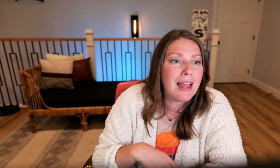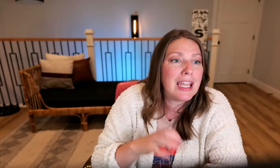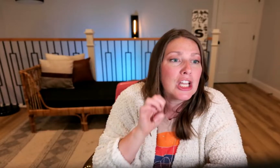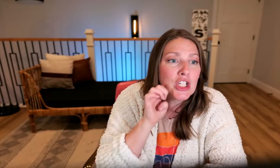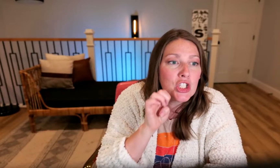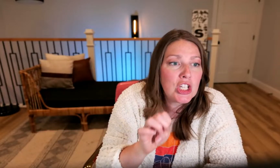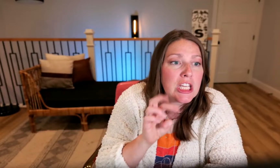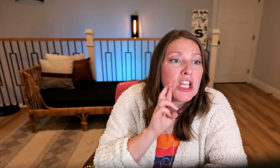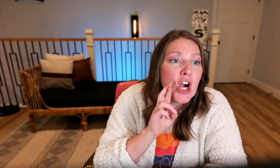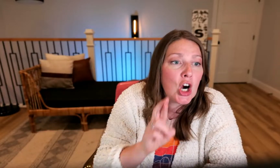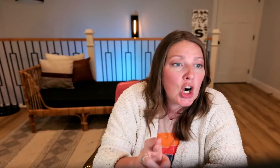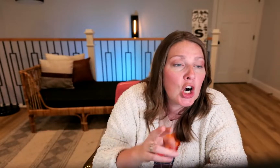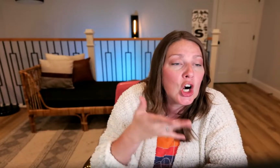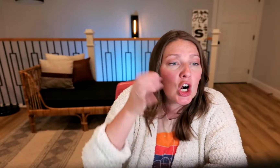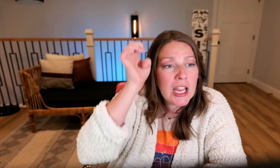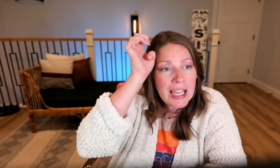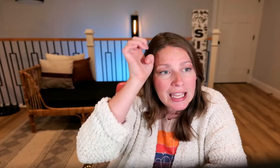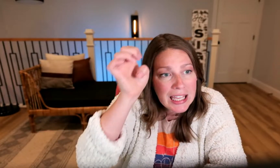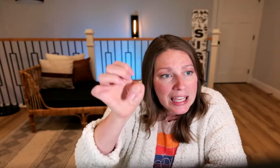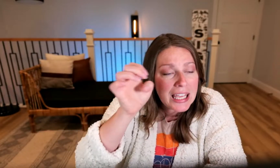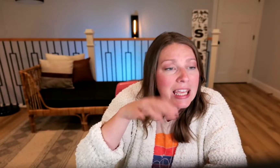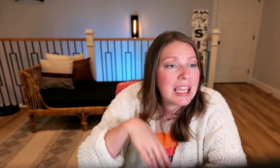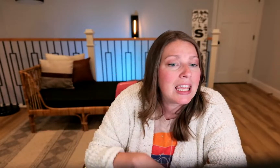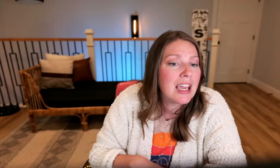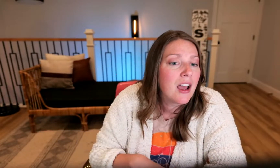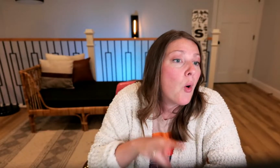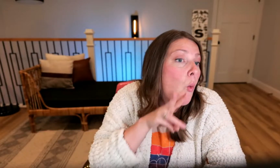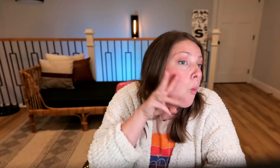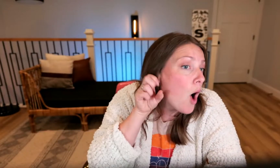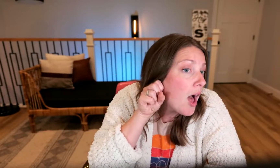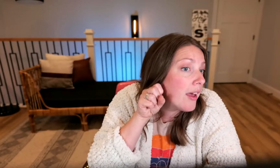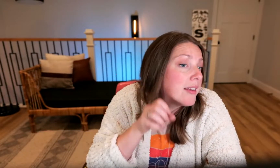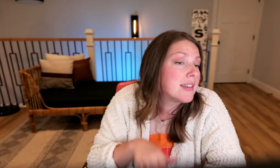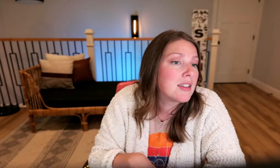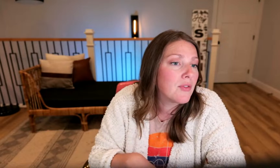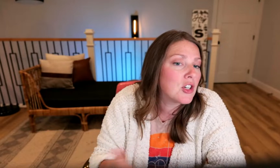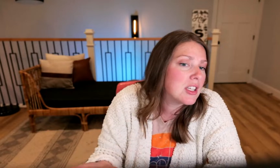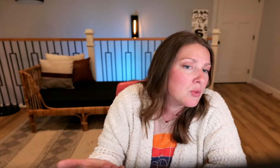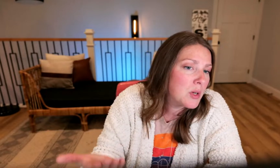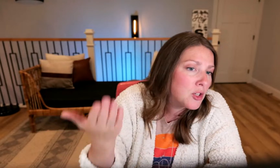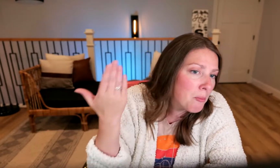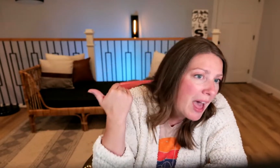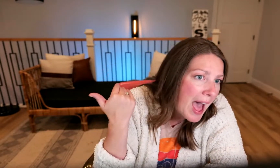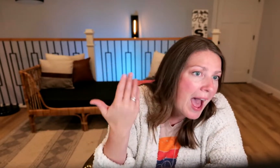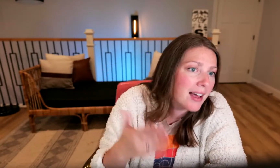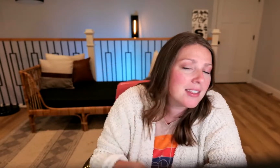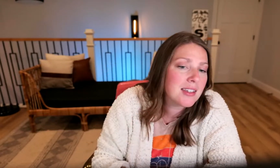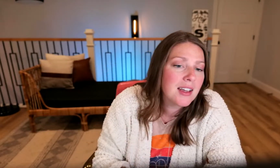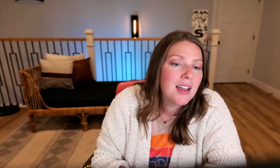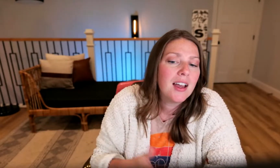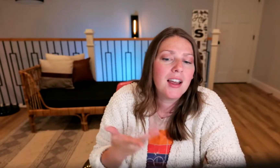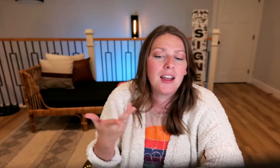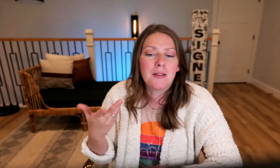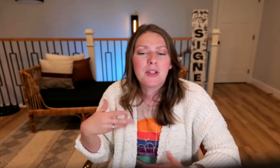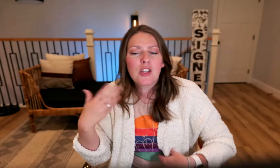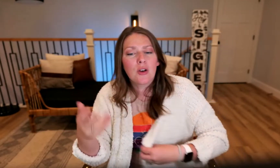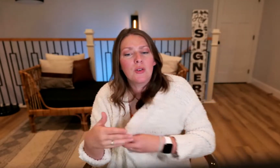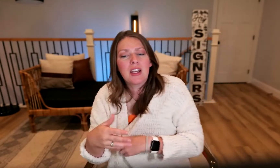like she, her, he, was versus we do past. So